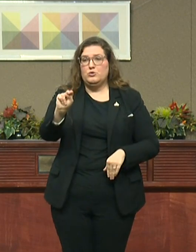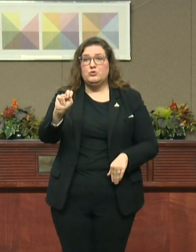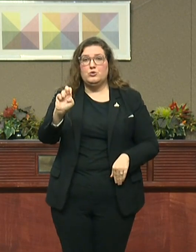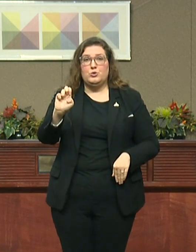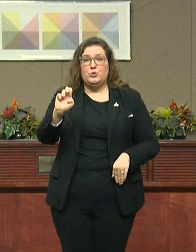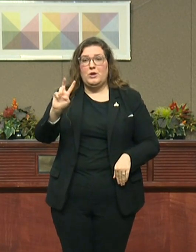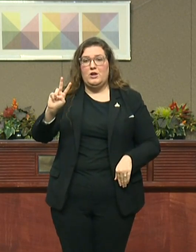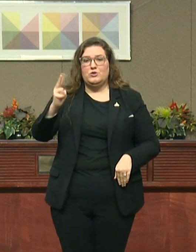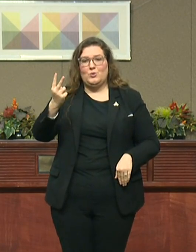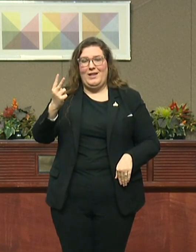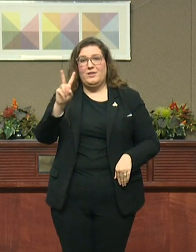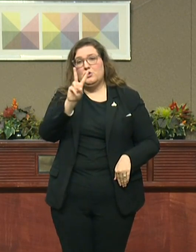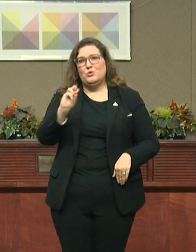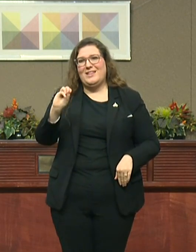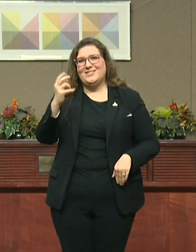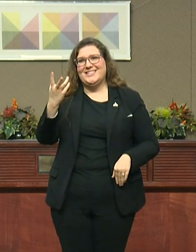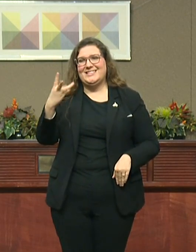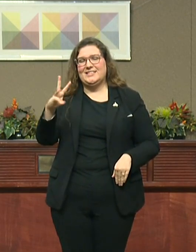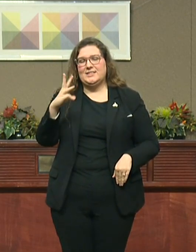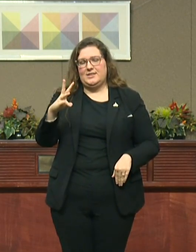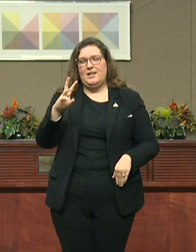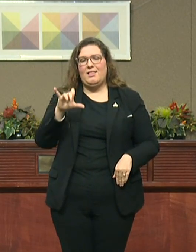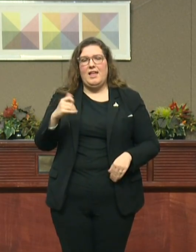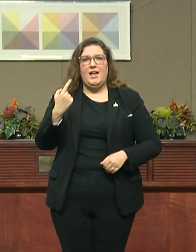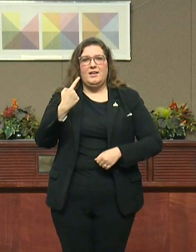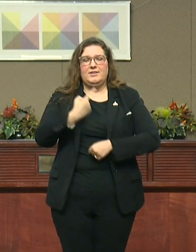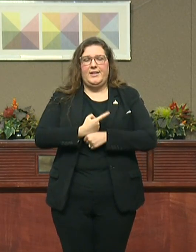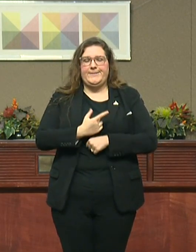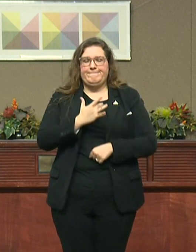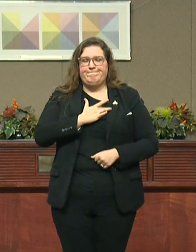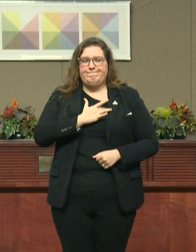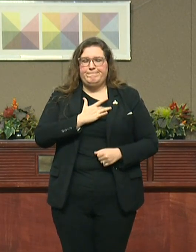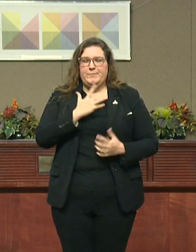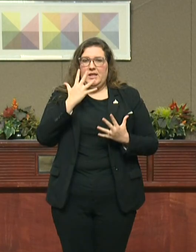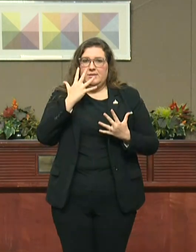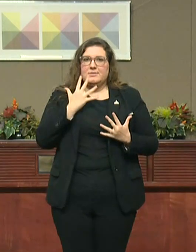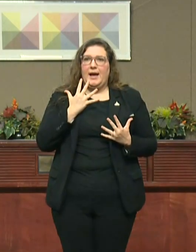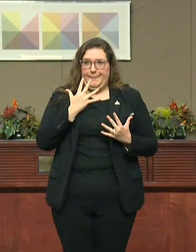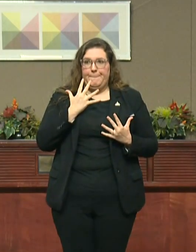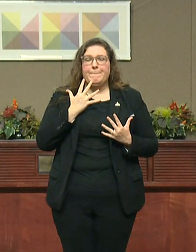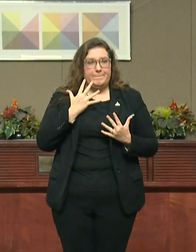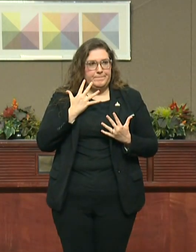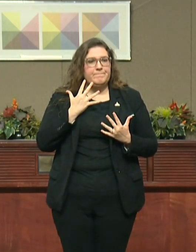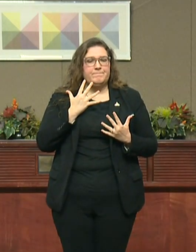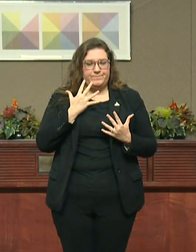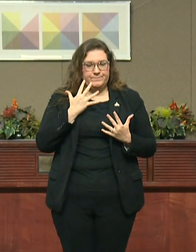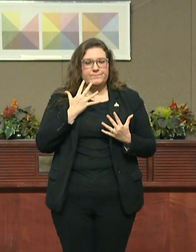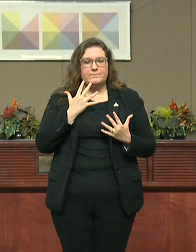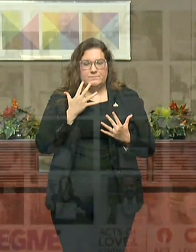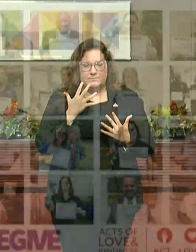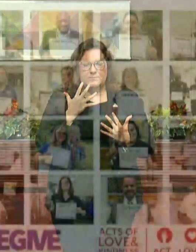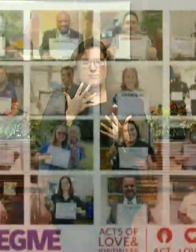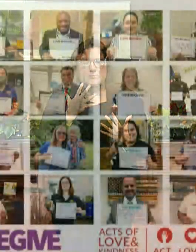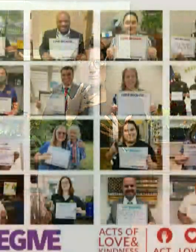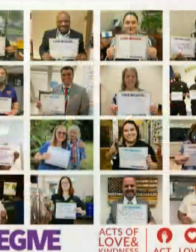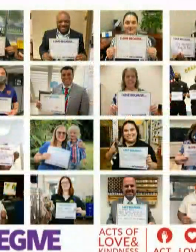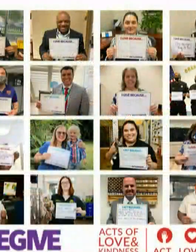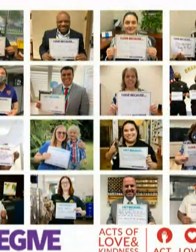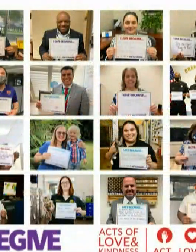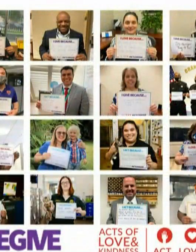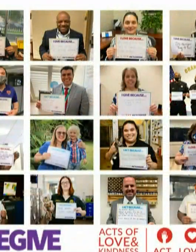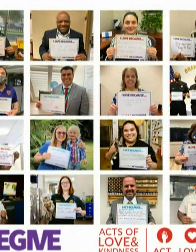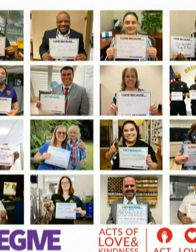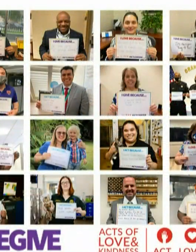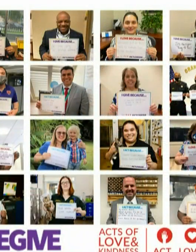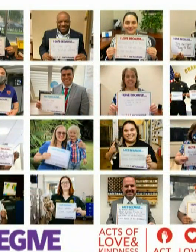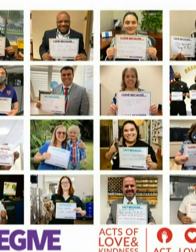a sad day here in Orange County. You know, I spent a lot of time that day down at the Pulse nightclub